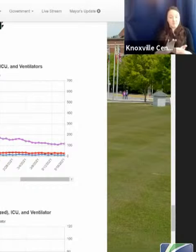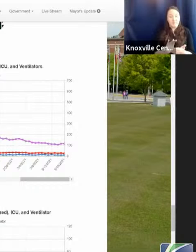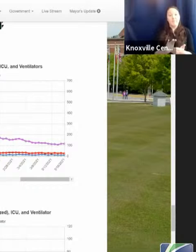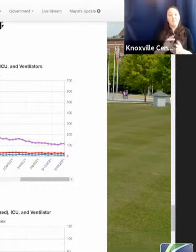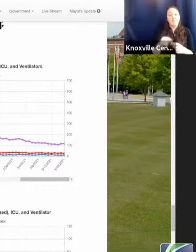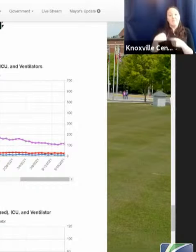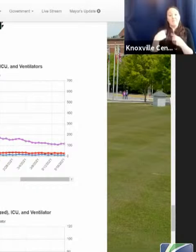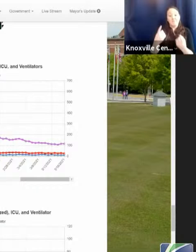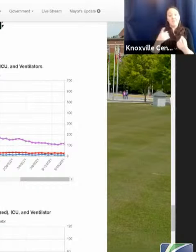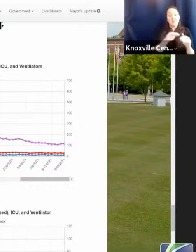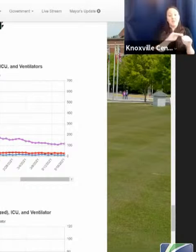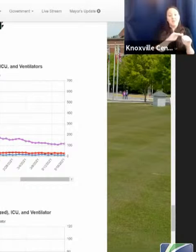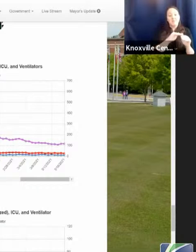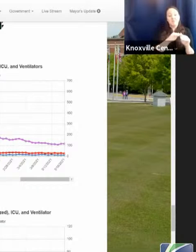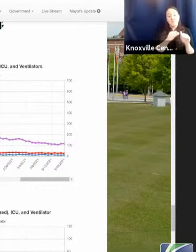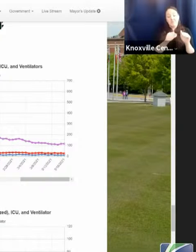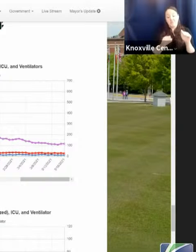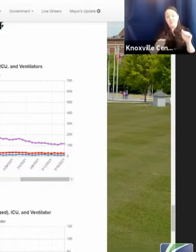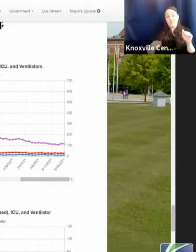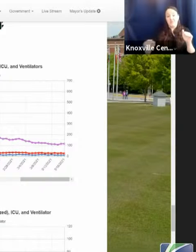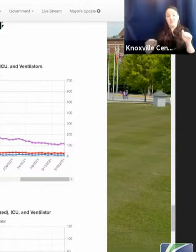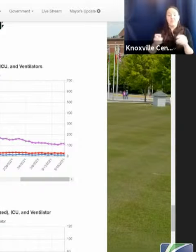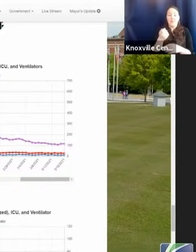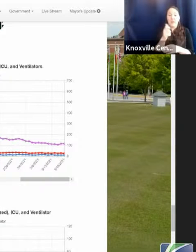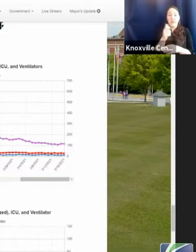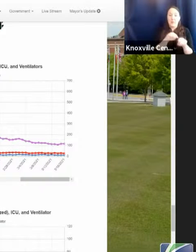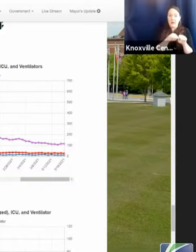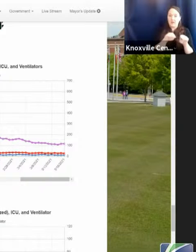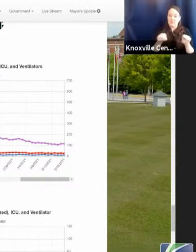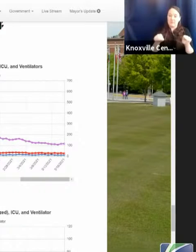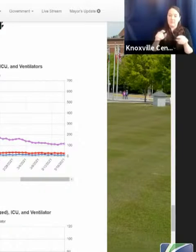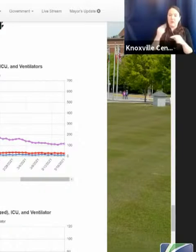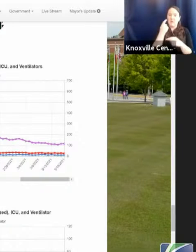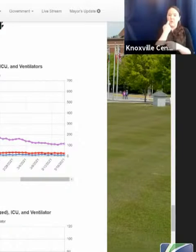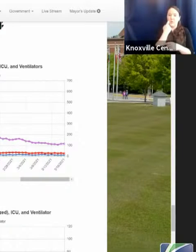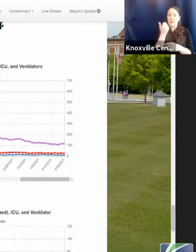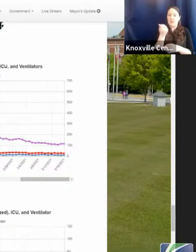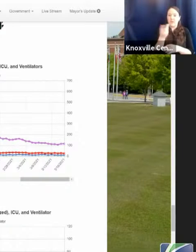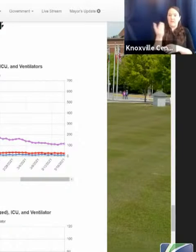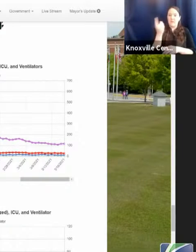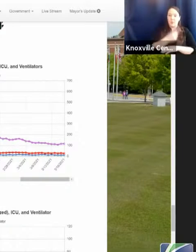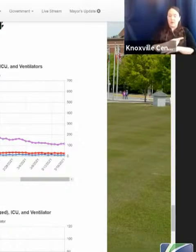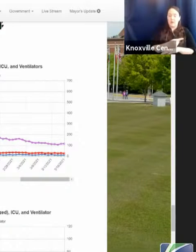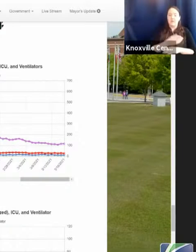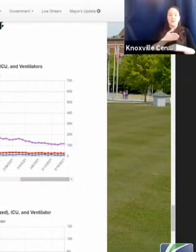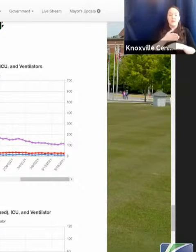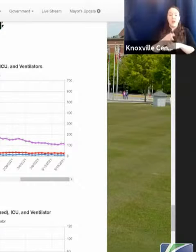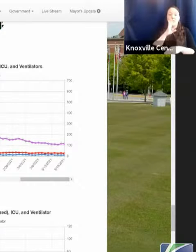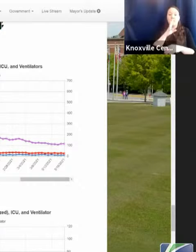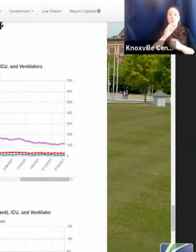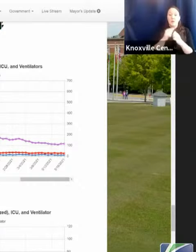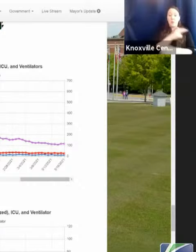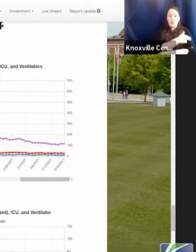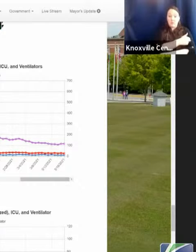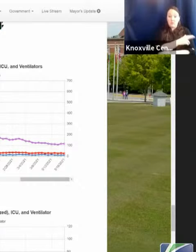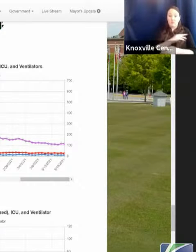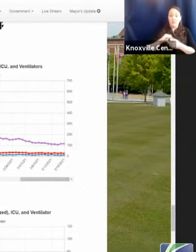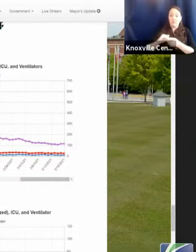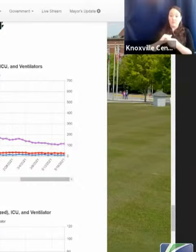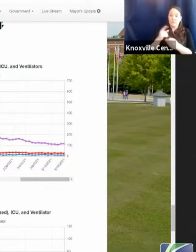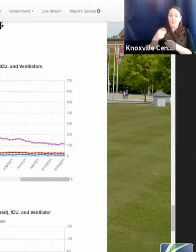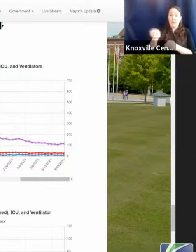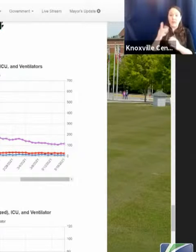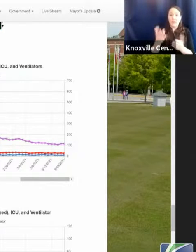relatively steady decrease with a bit of a plateau in the most recent days. After speaking with our hospital partners, they have